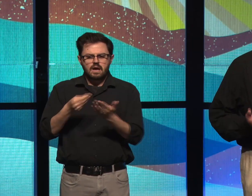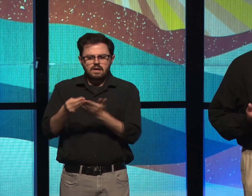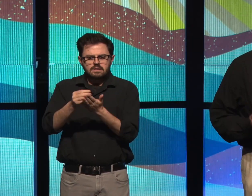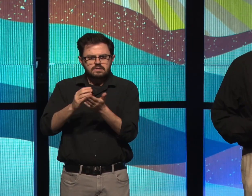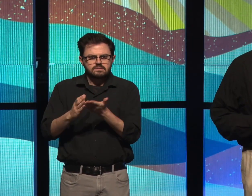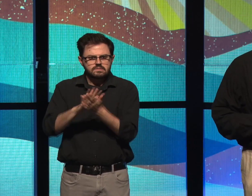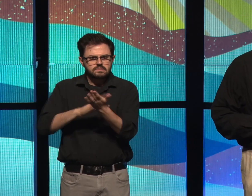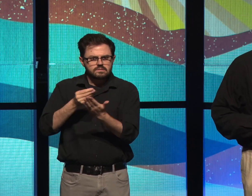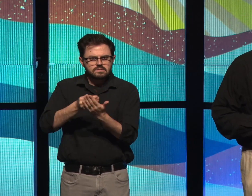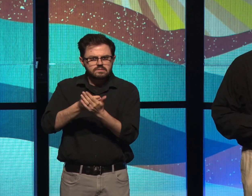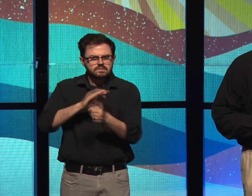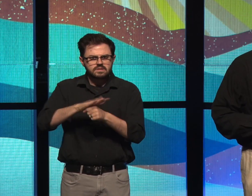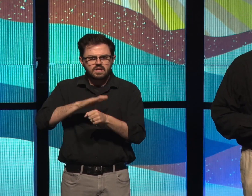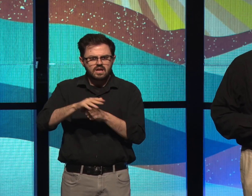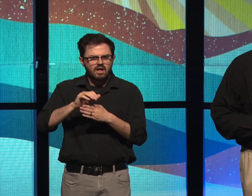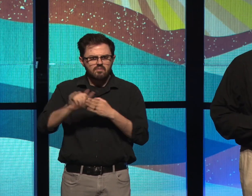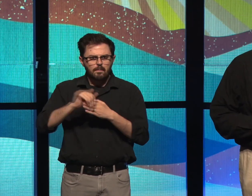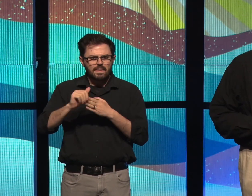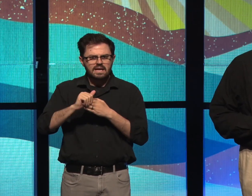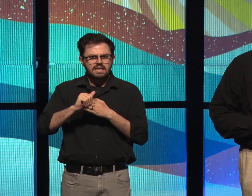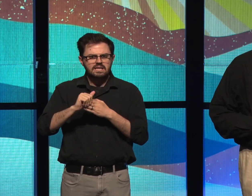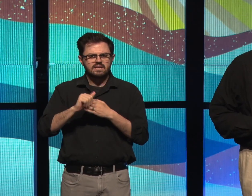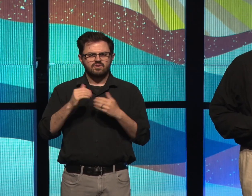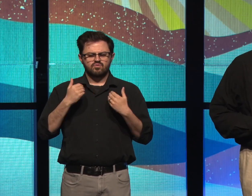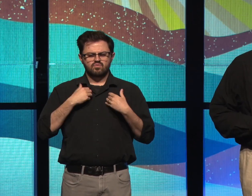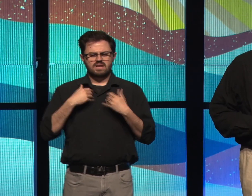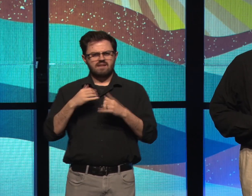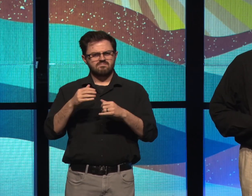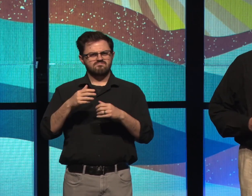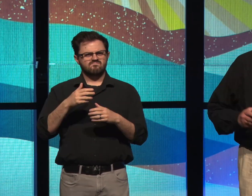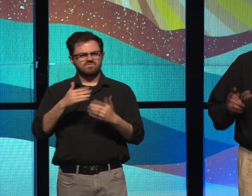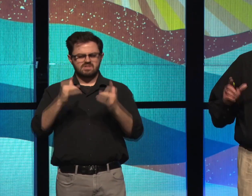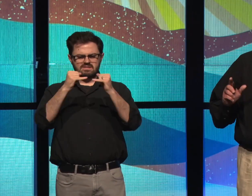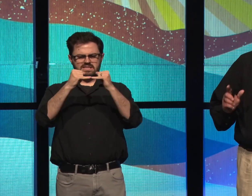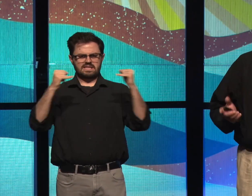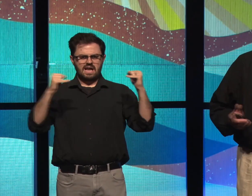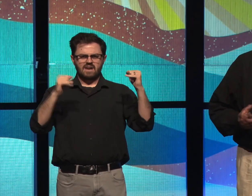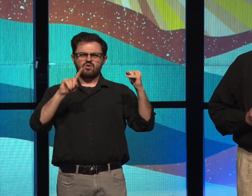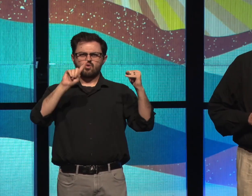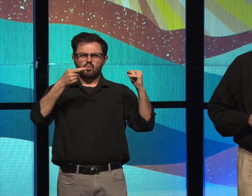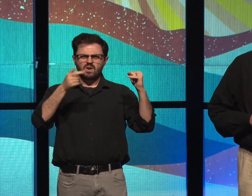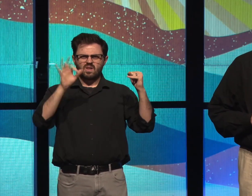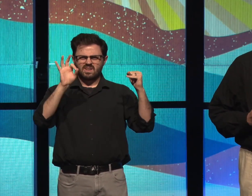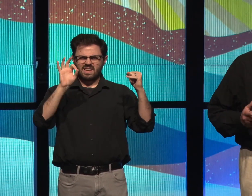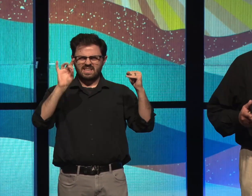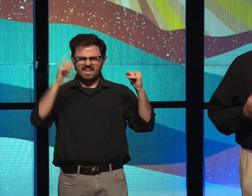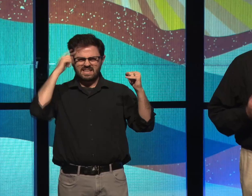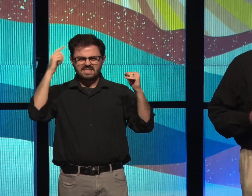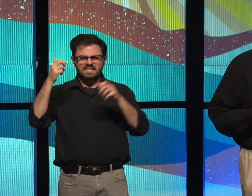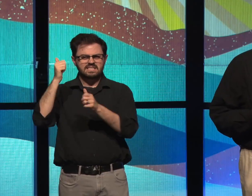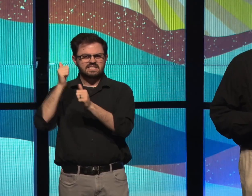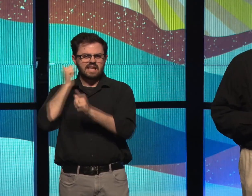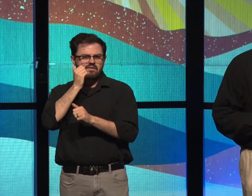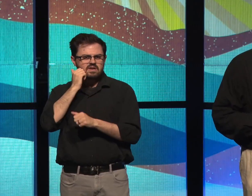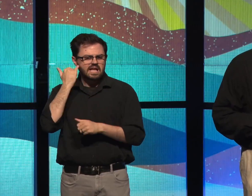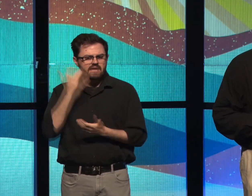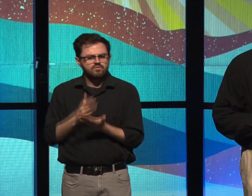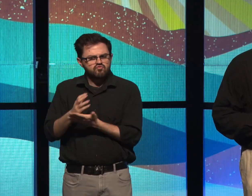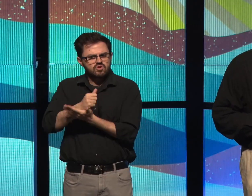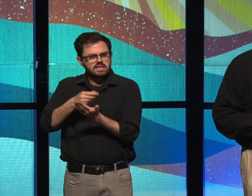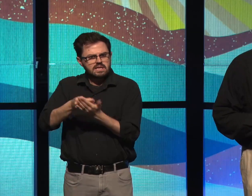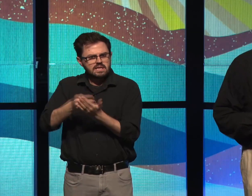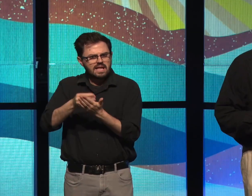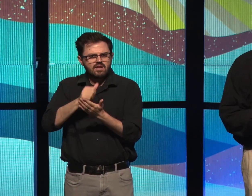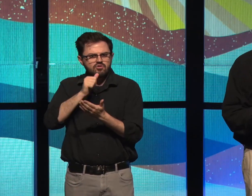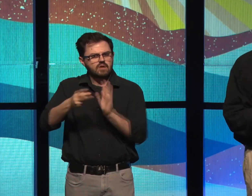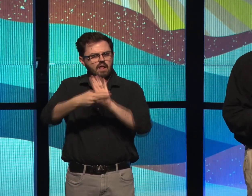It's $1.90 a day is the international poverty line. So maybe looking globally is a little hard for us